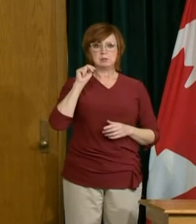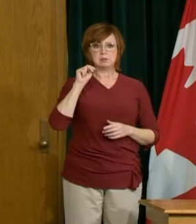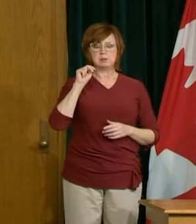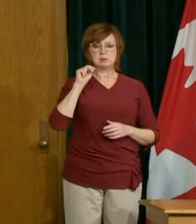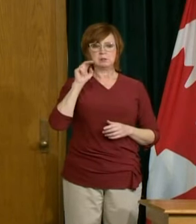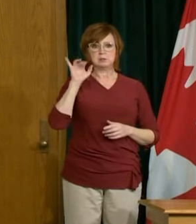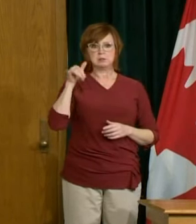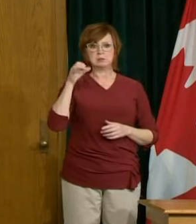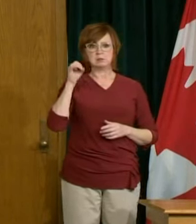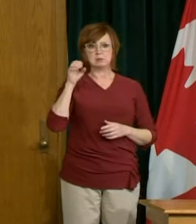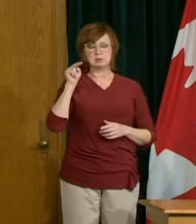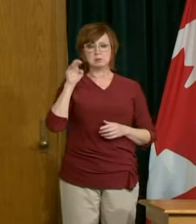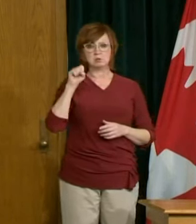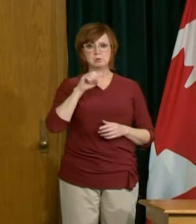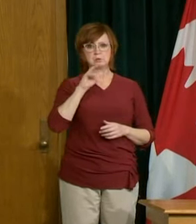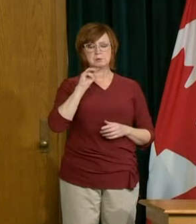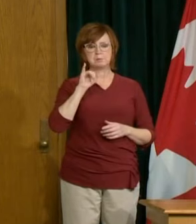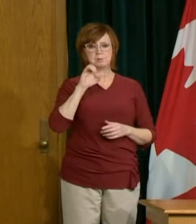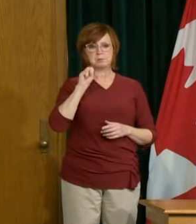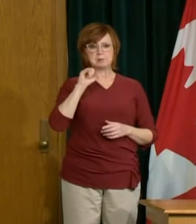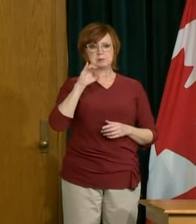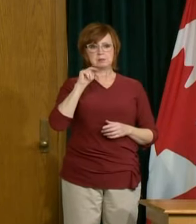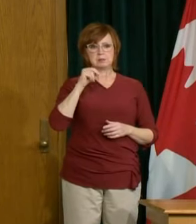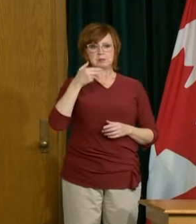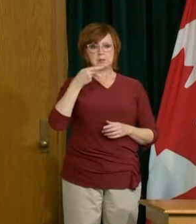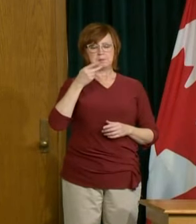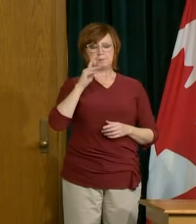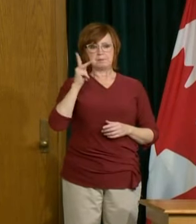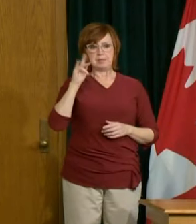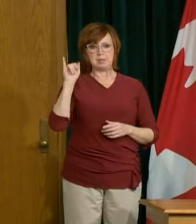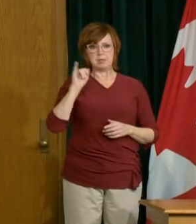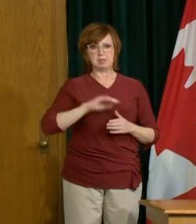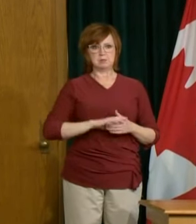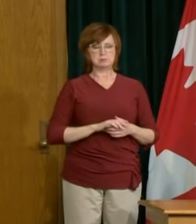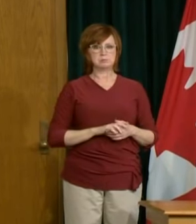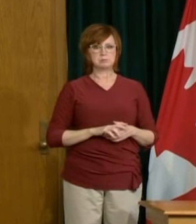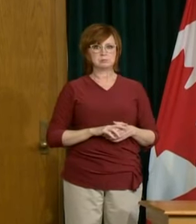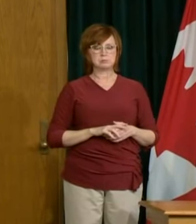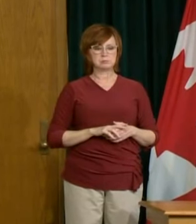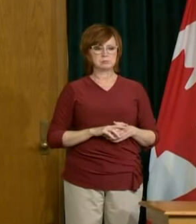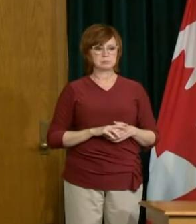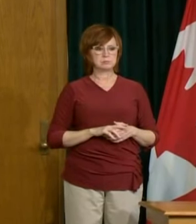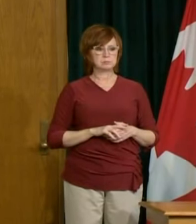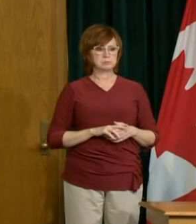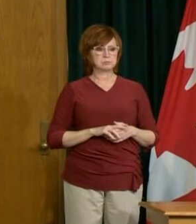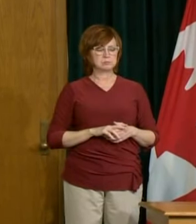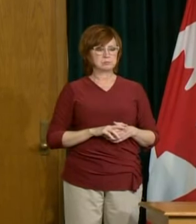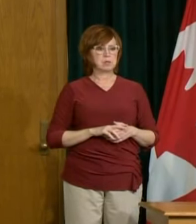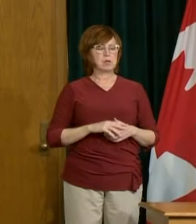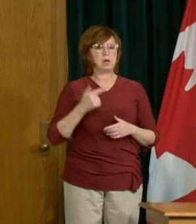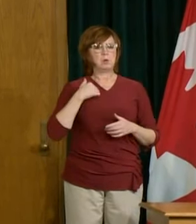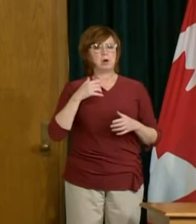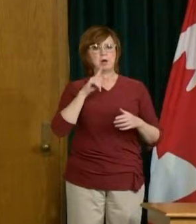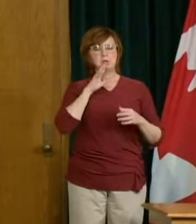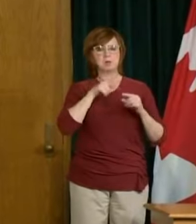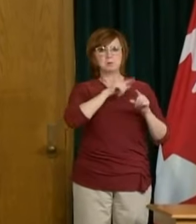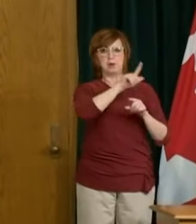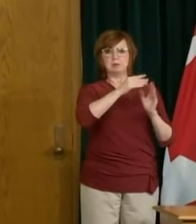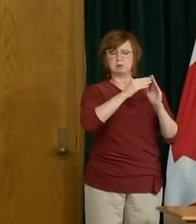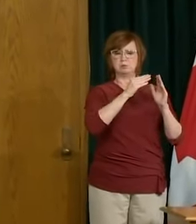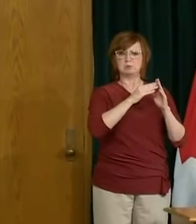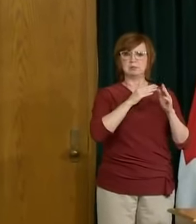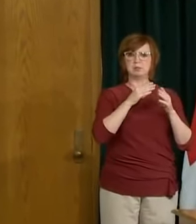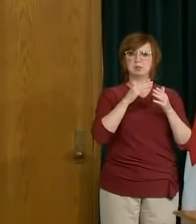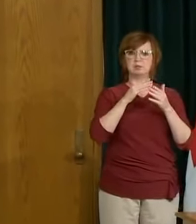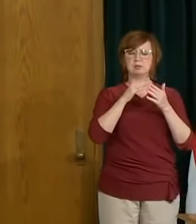Mississippi. Yeah, good afternoon, Minister Reiter. I just want to go back to the Loche cleaning kits and supplies. It appears that after